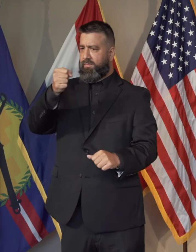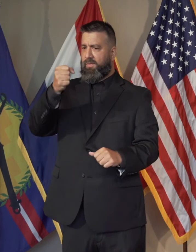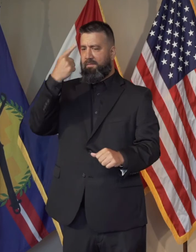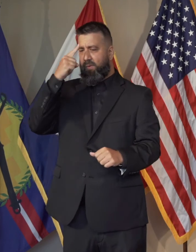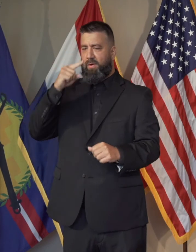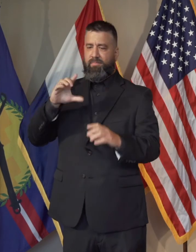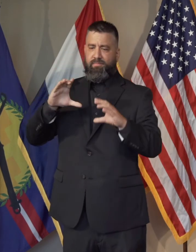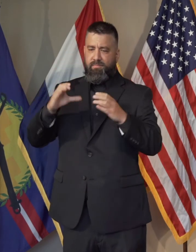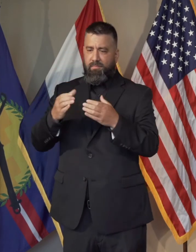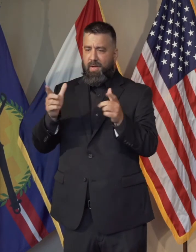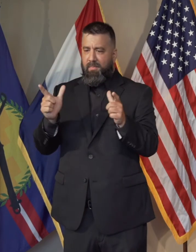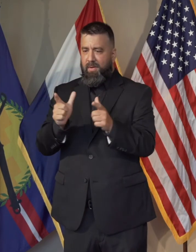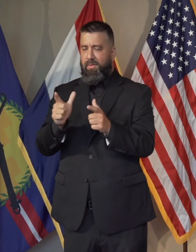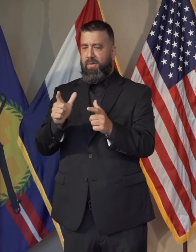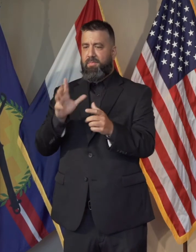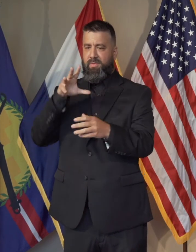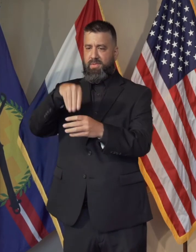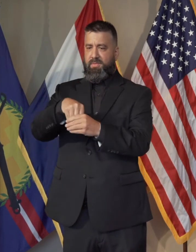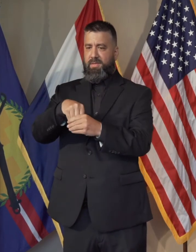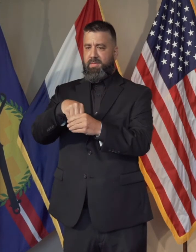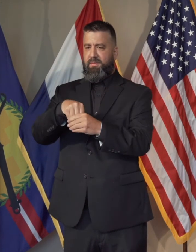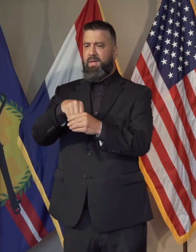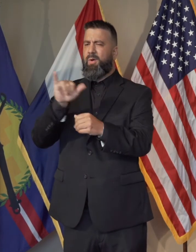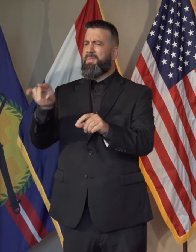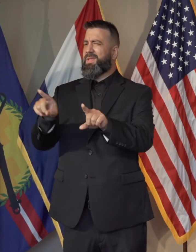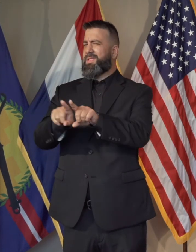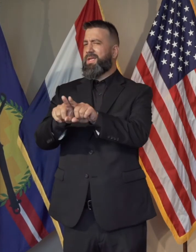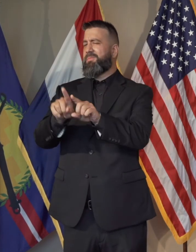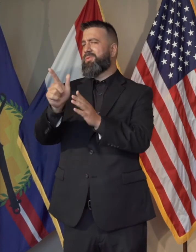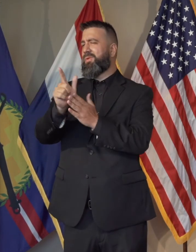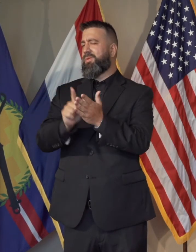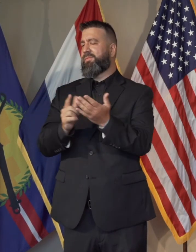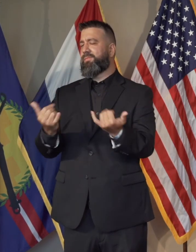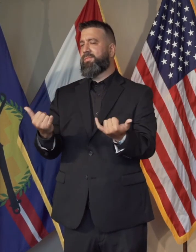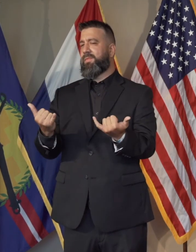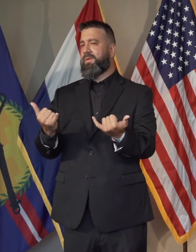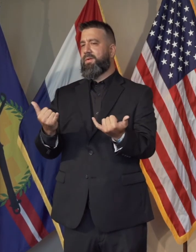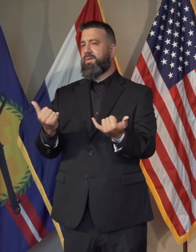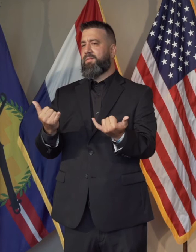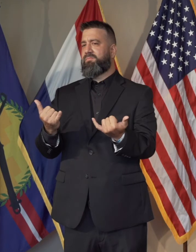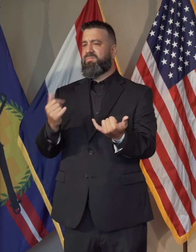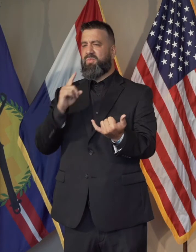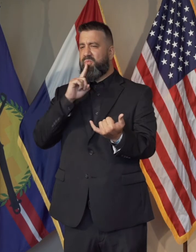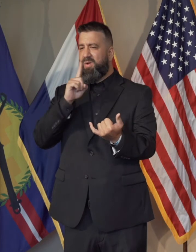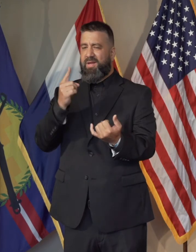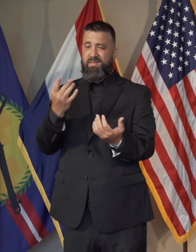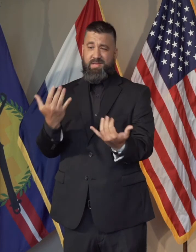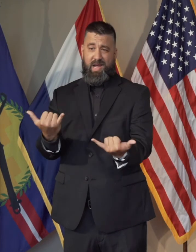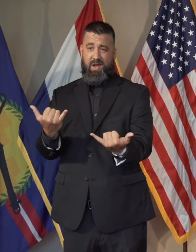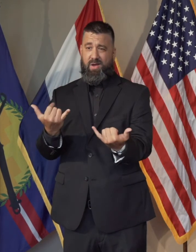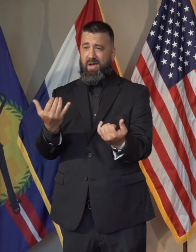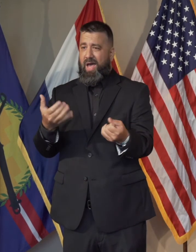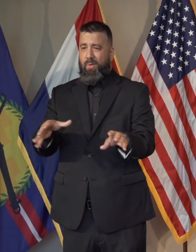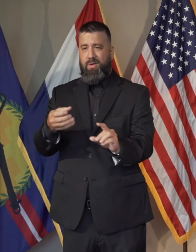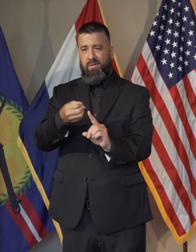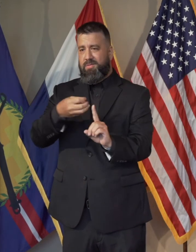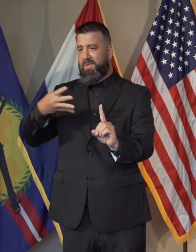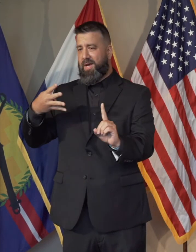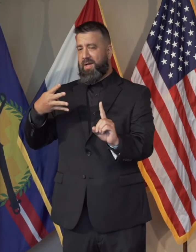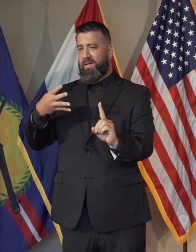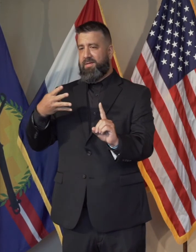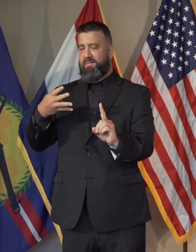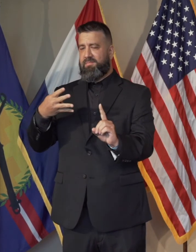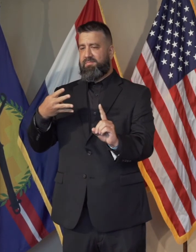to be identical to the ordinance. But I really don't want to, you know, go into any more detail or back and forth about why we're making